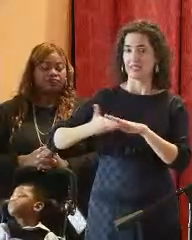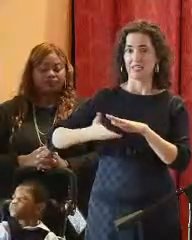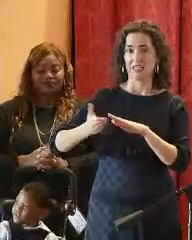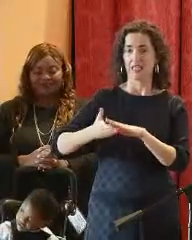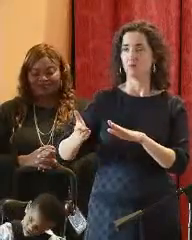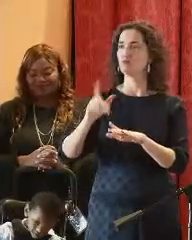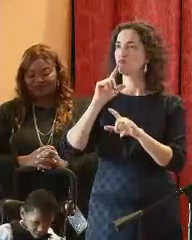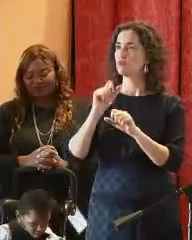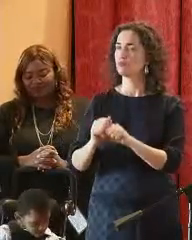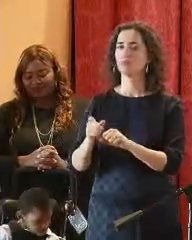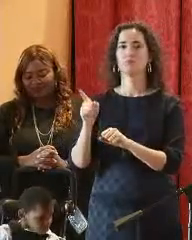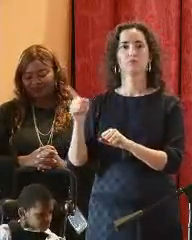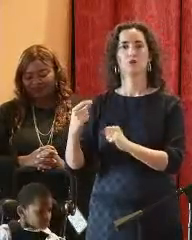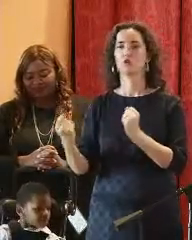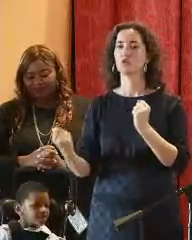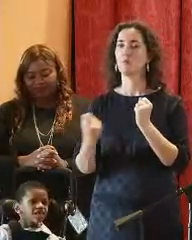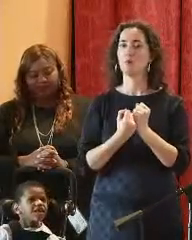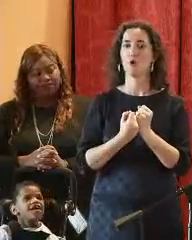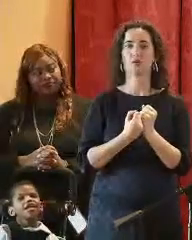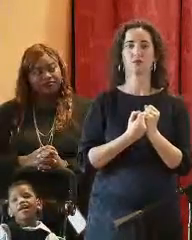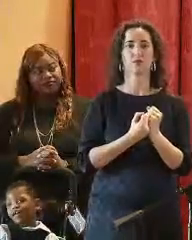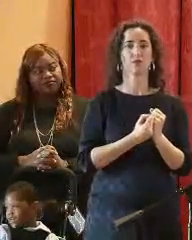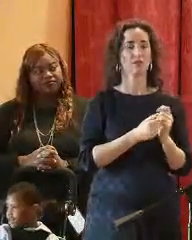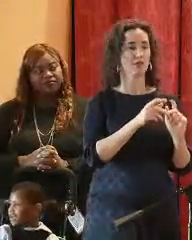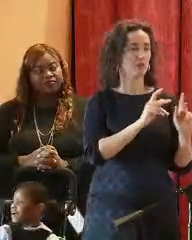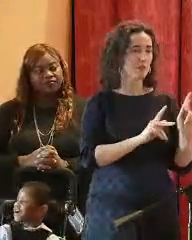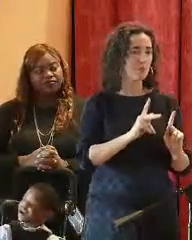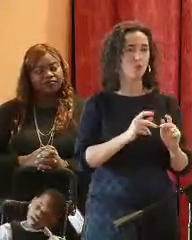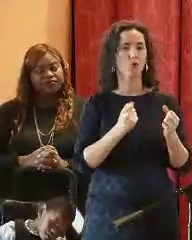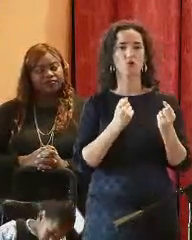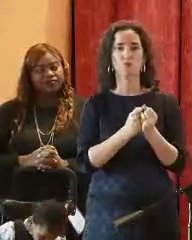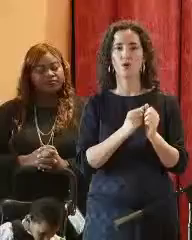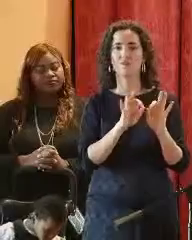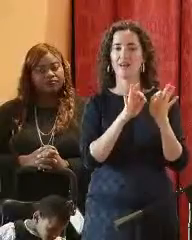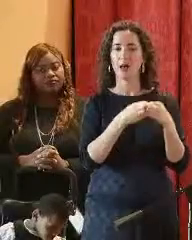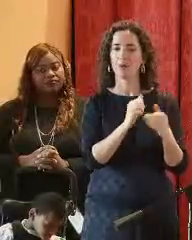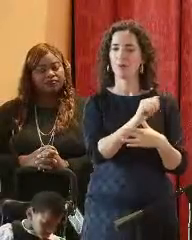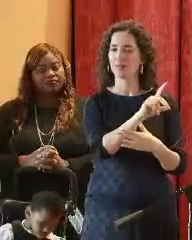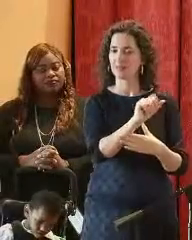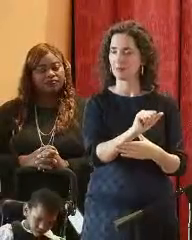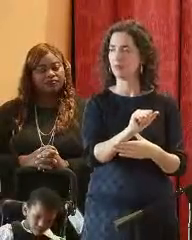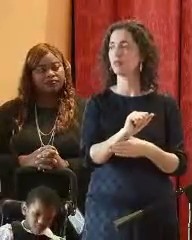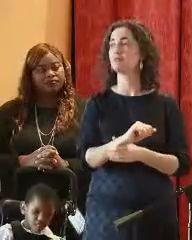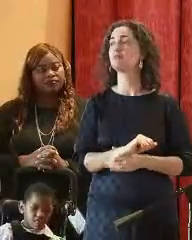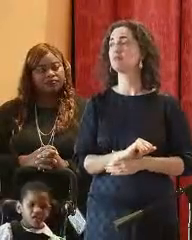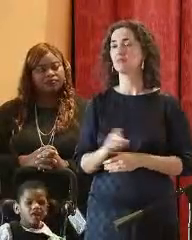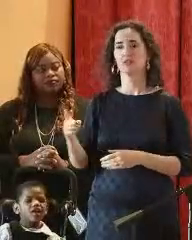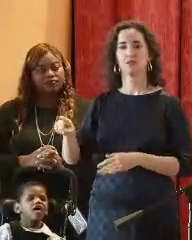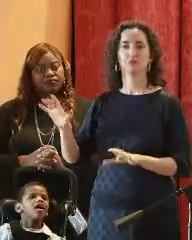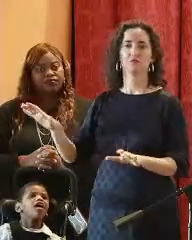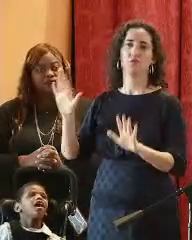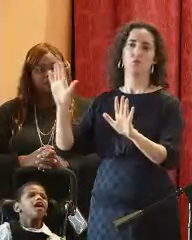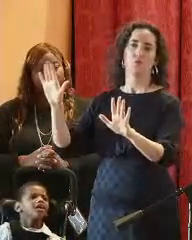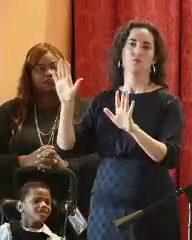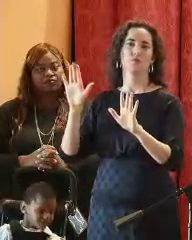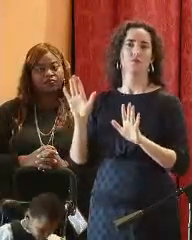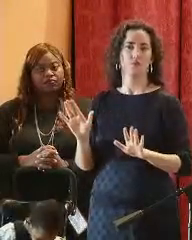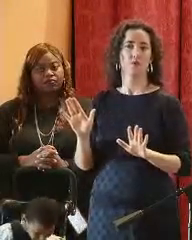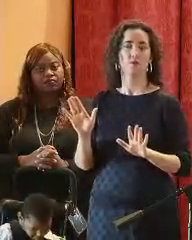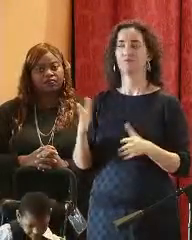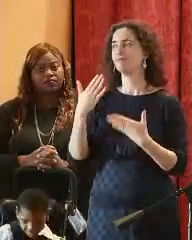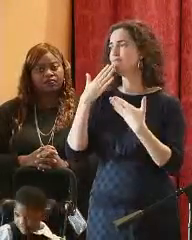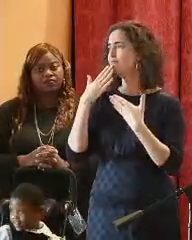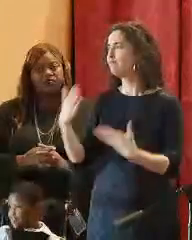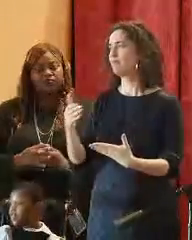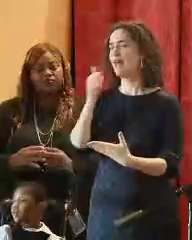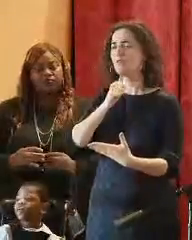so supportive of individuals and families with disabilities. And I think they've done a great job, awesome job. Appreciate them